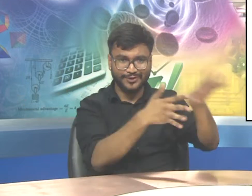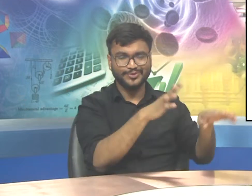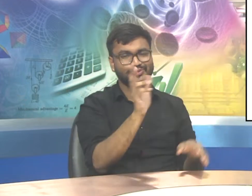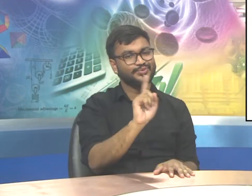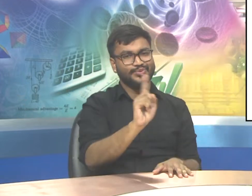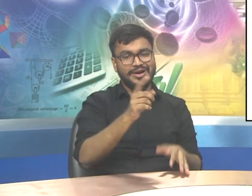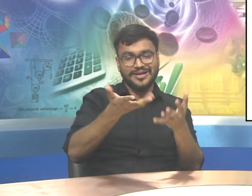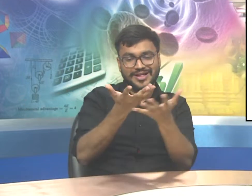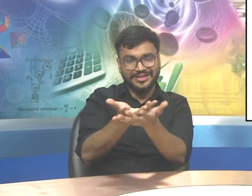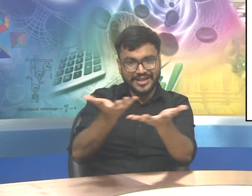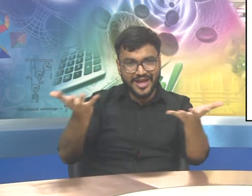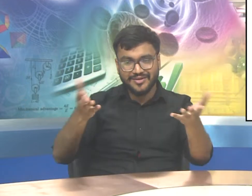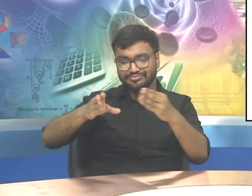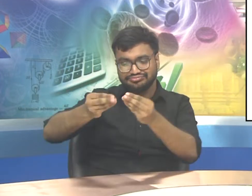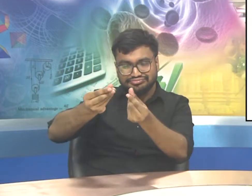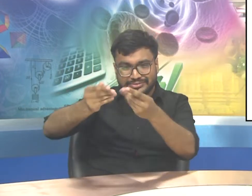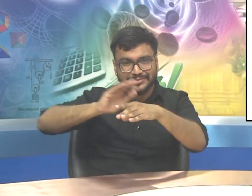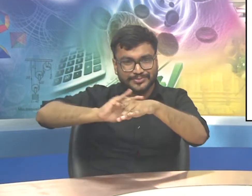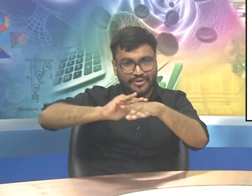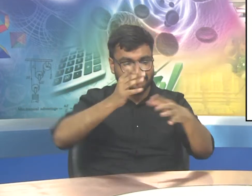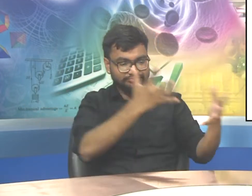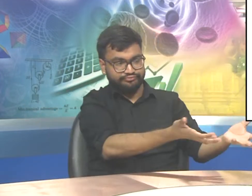This stage is called an